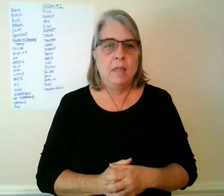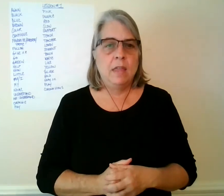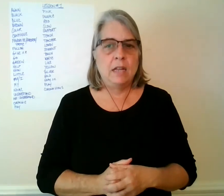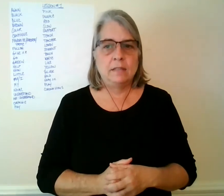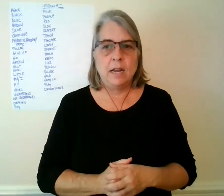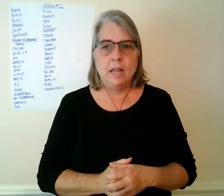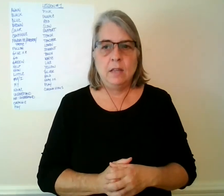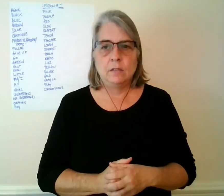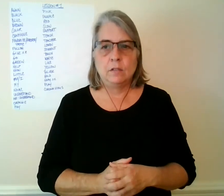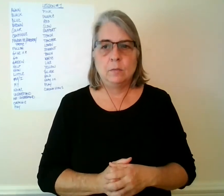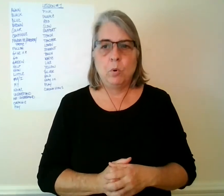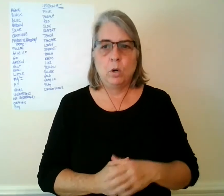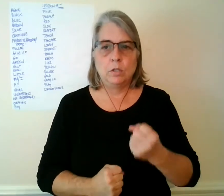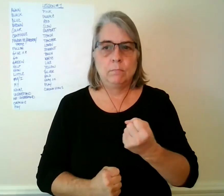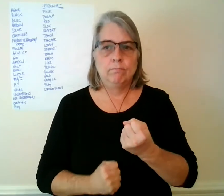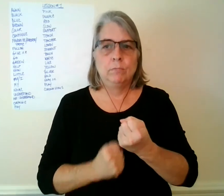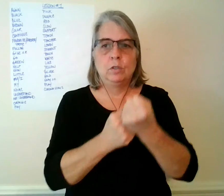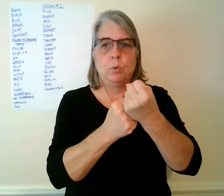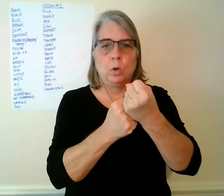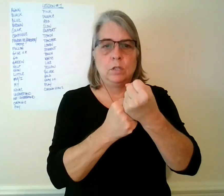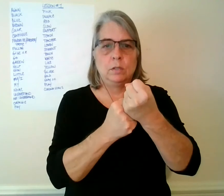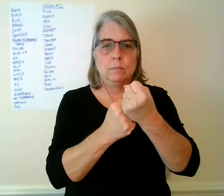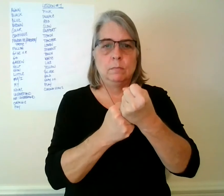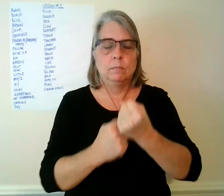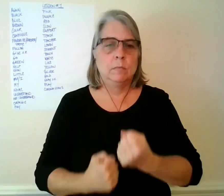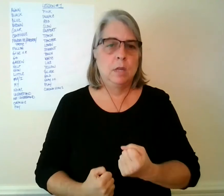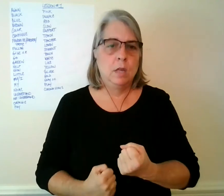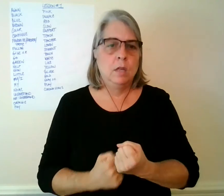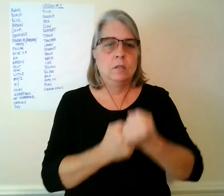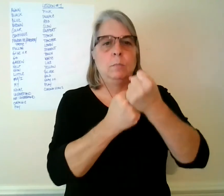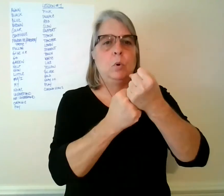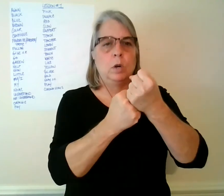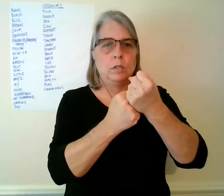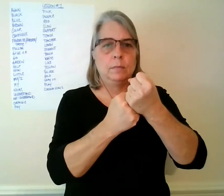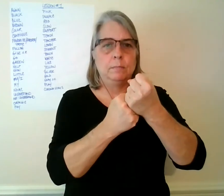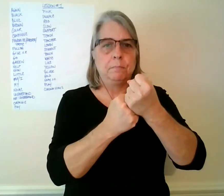The next sign is support, support. Support.